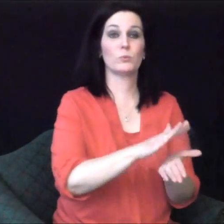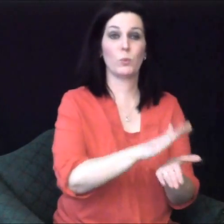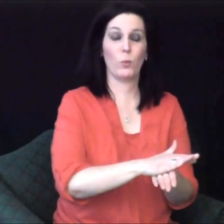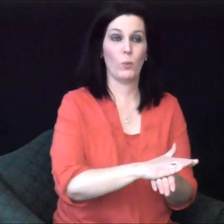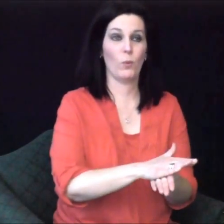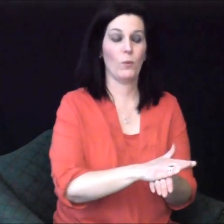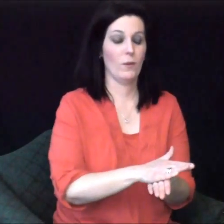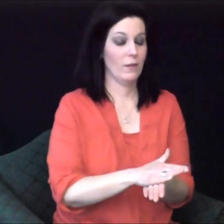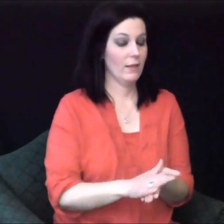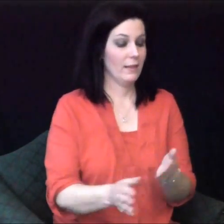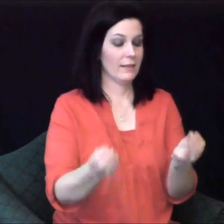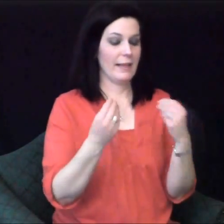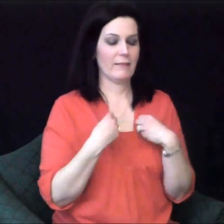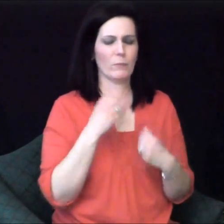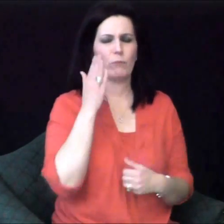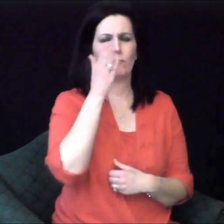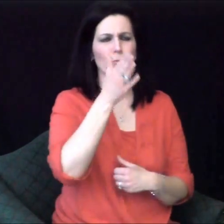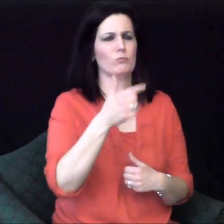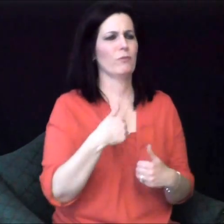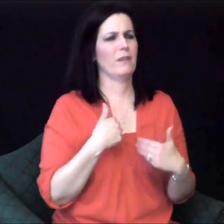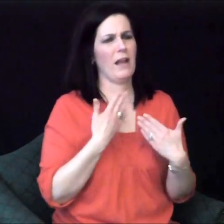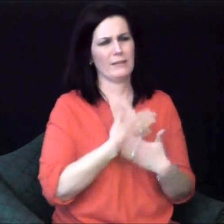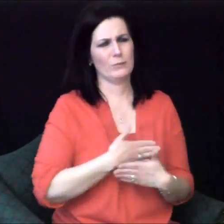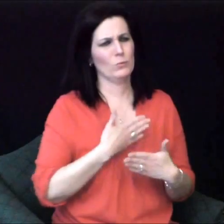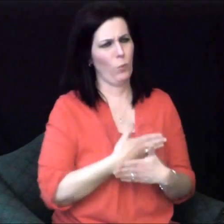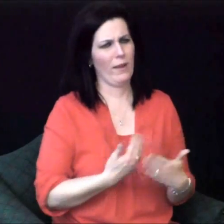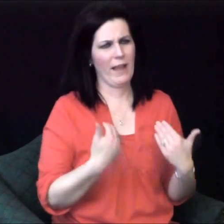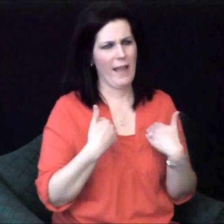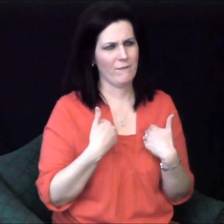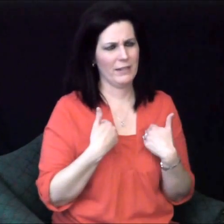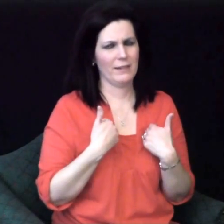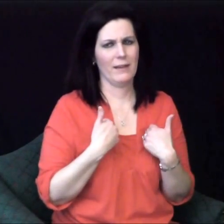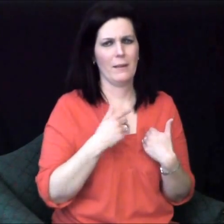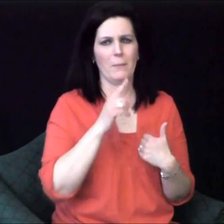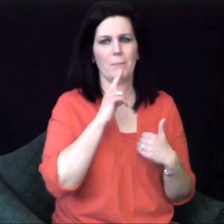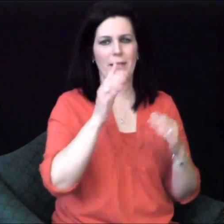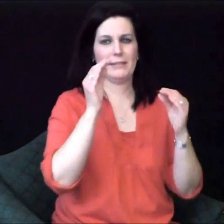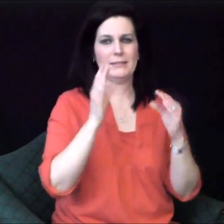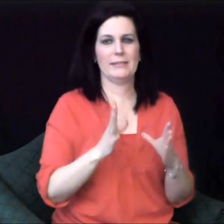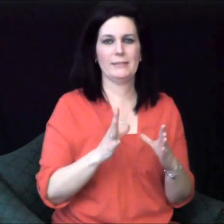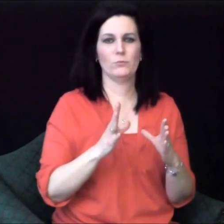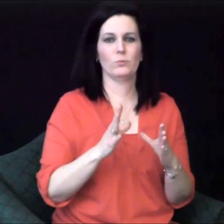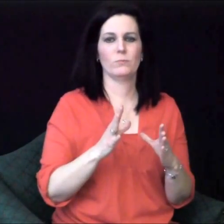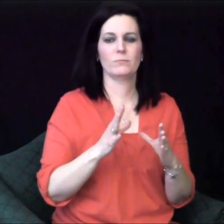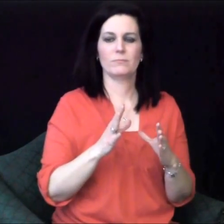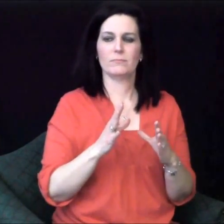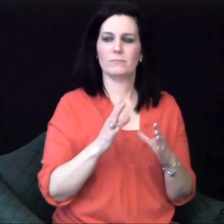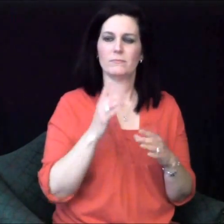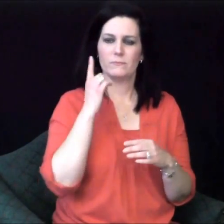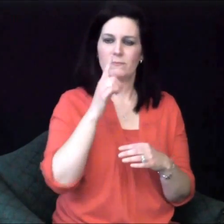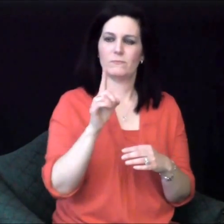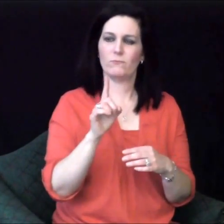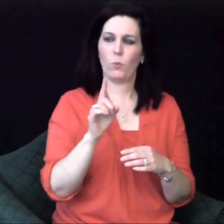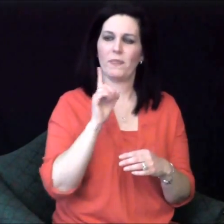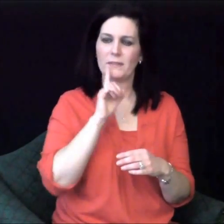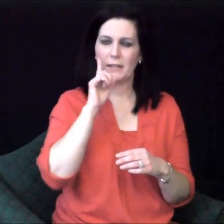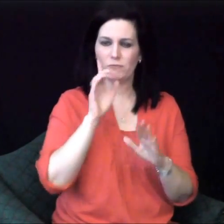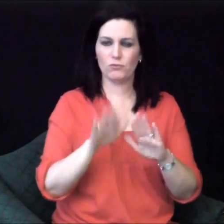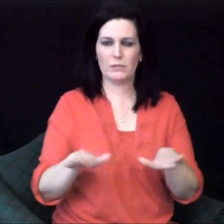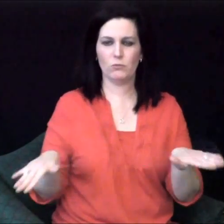school has given me a future that I enjoy having. Being a teacher for the deaf